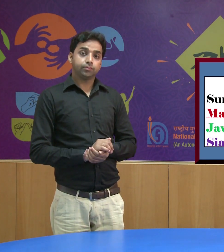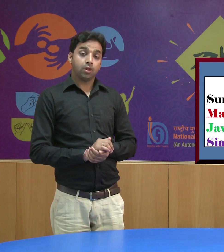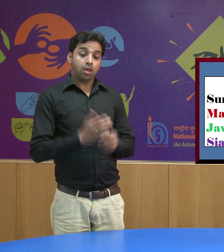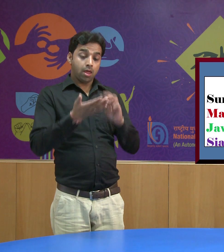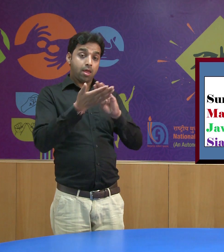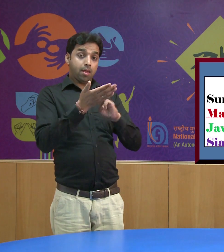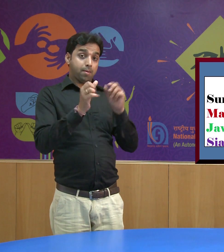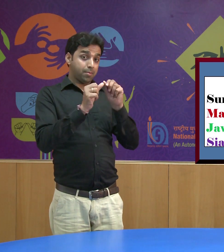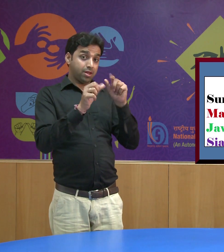Malaya